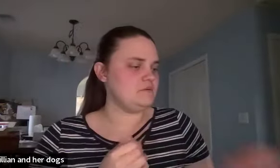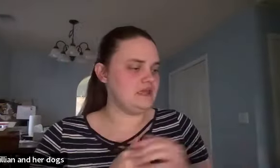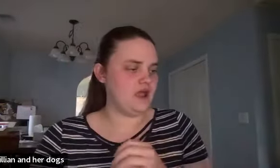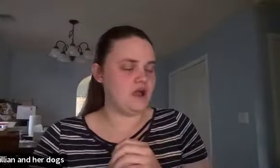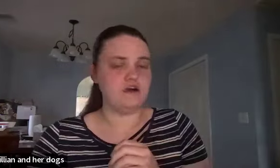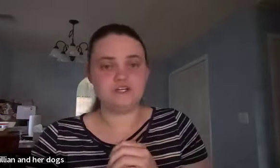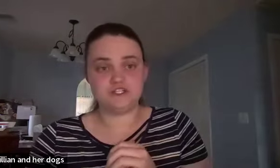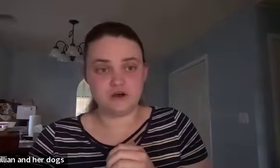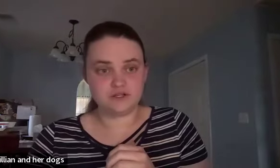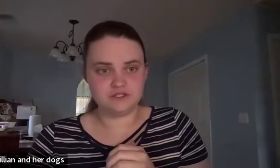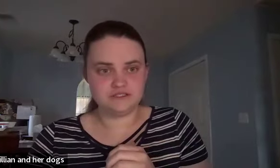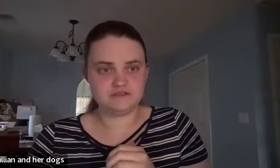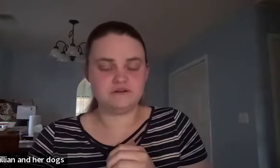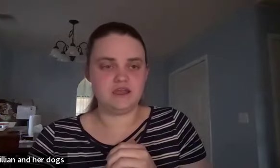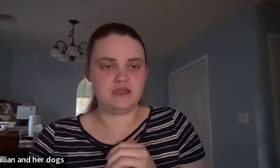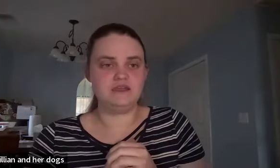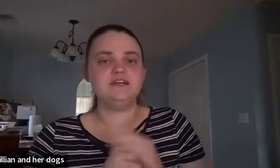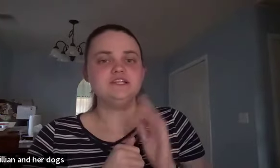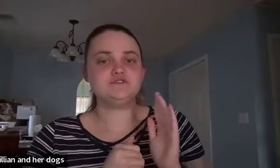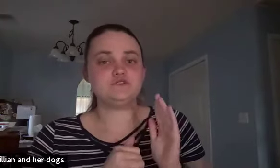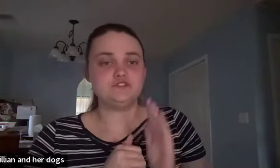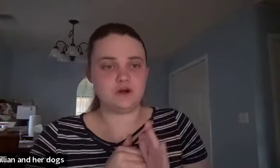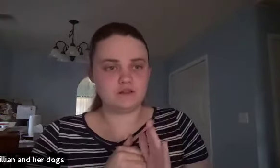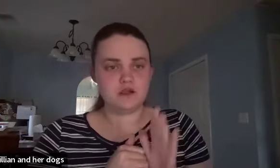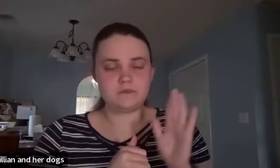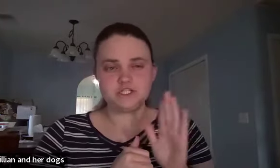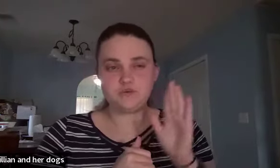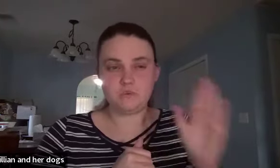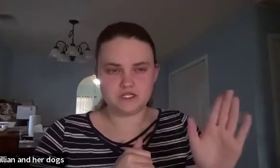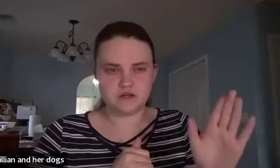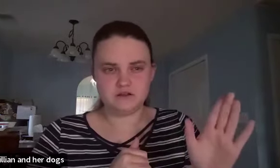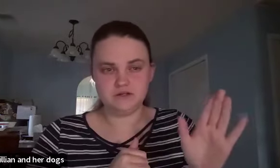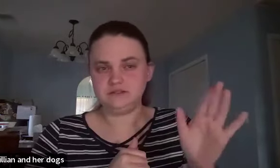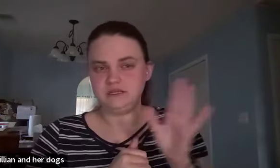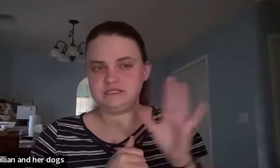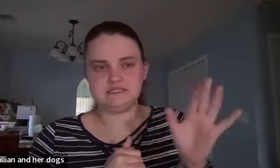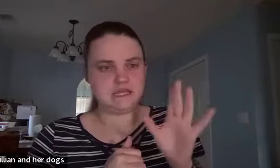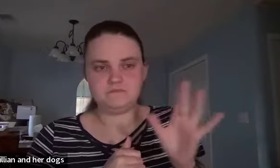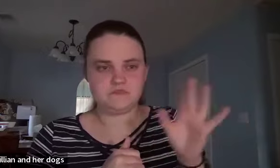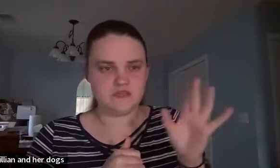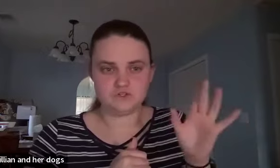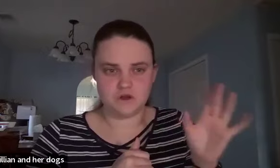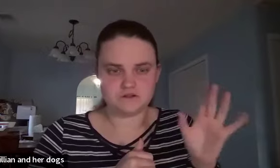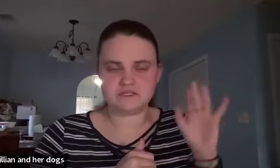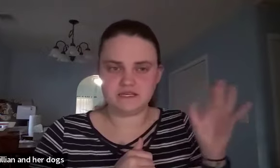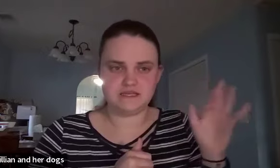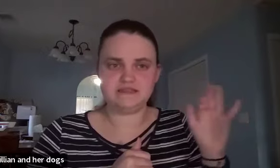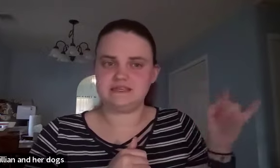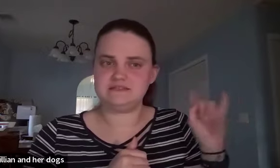Then we have dollars. Okay. So for dollar, I'm going to show you $1. It's the same thing for dollars. Again, it's that